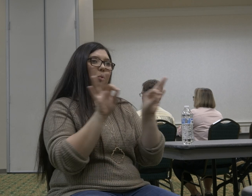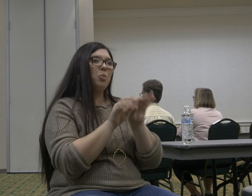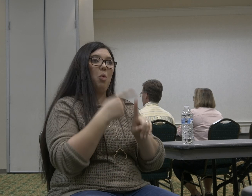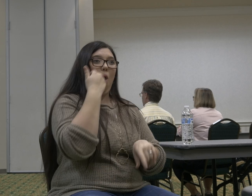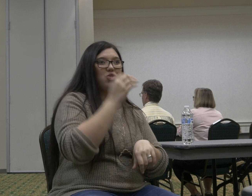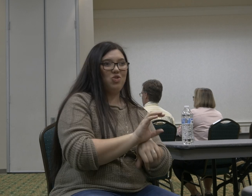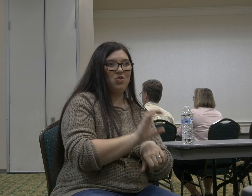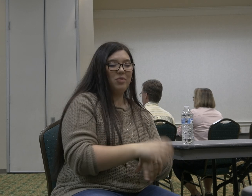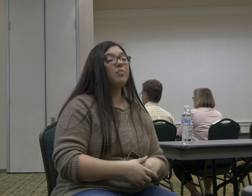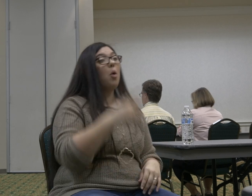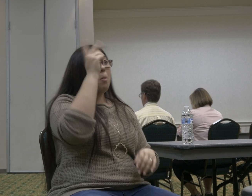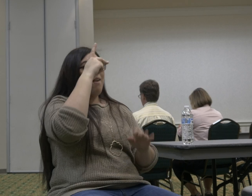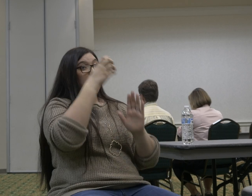In Proverbs chapter 2, verse 1,